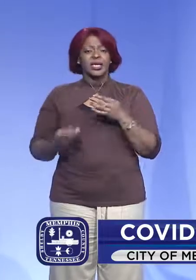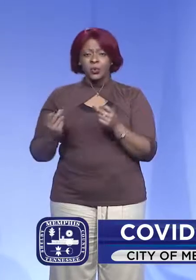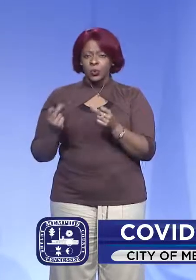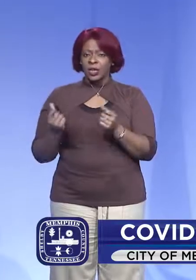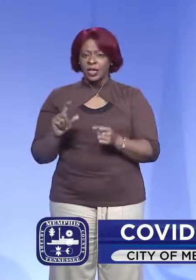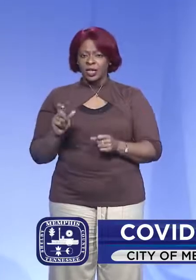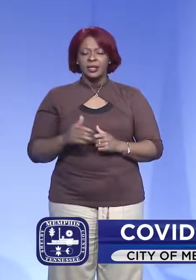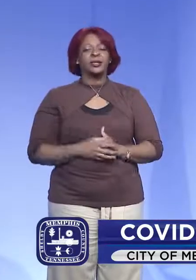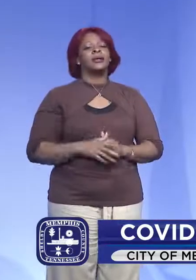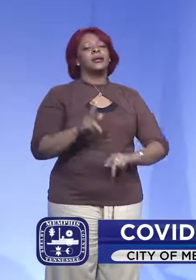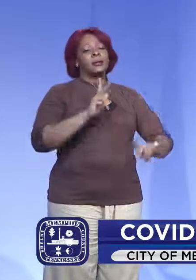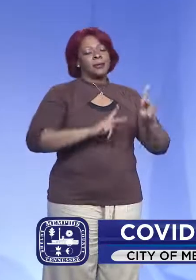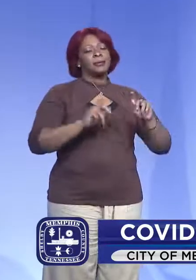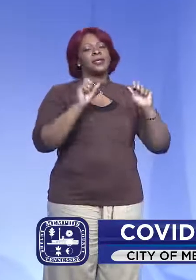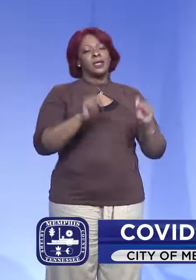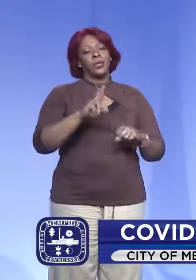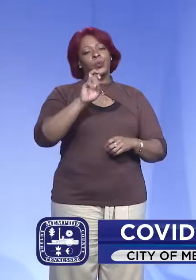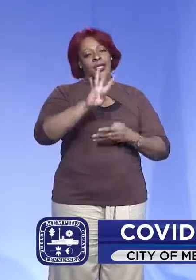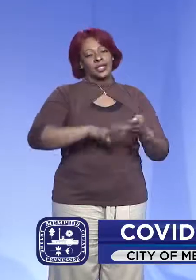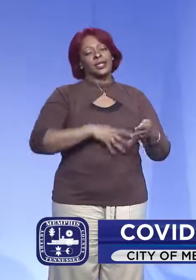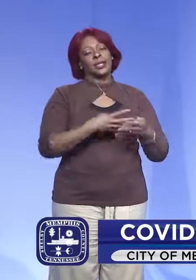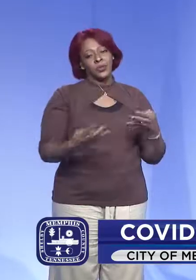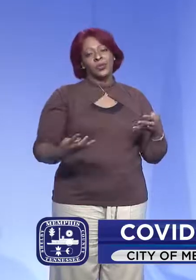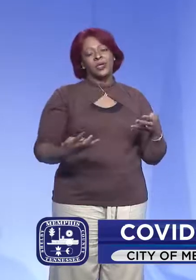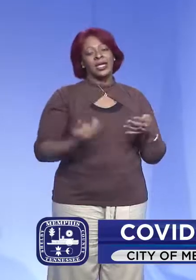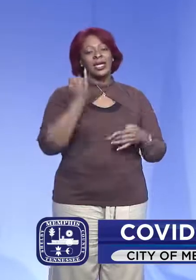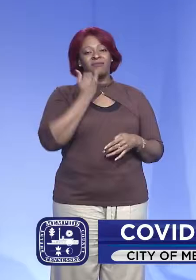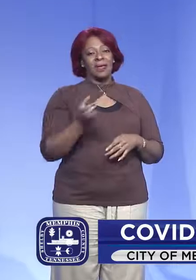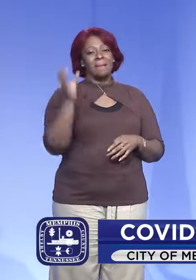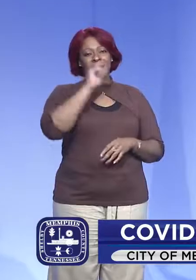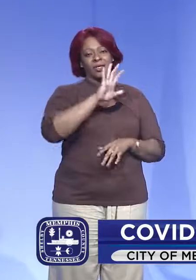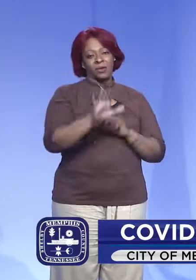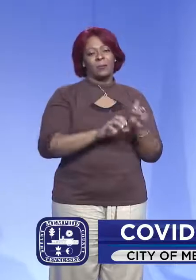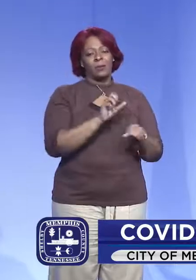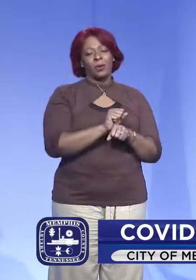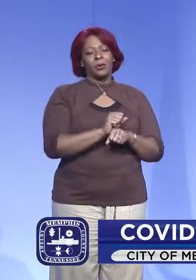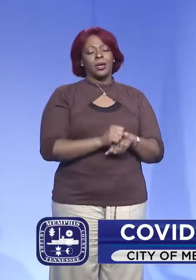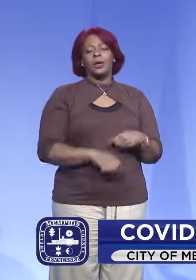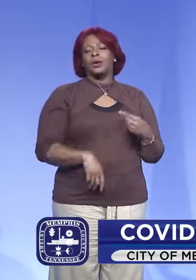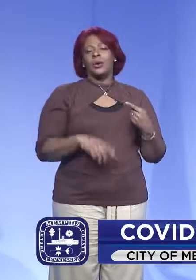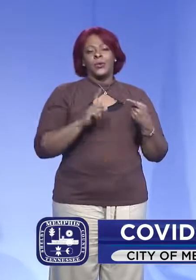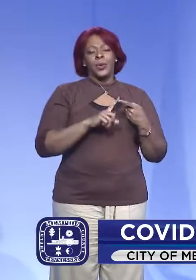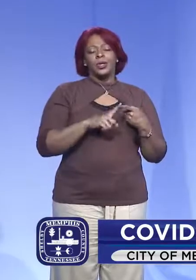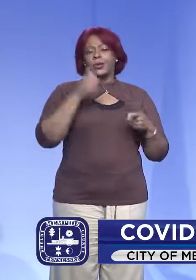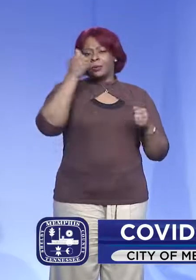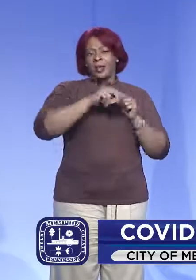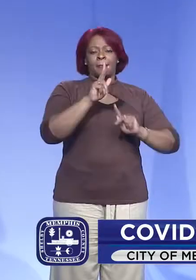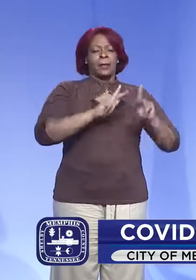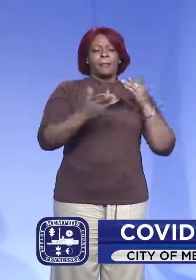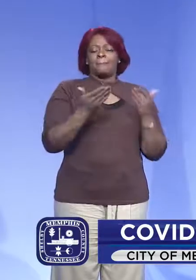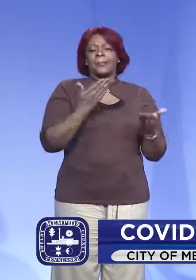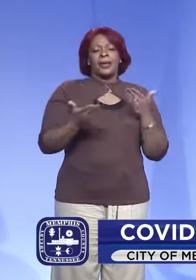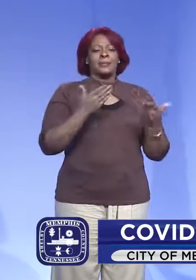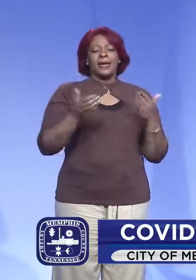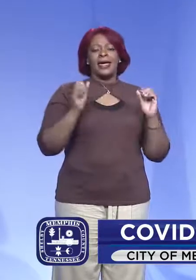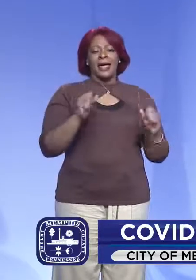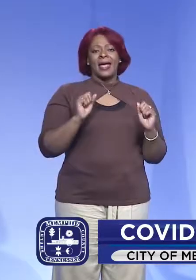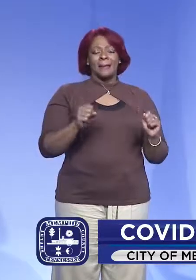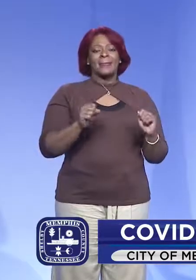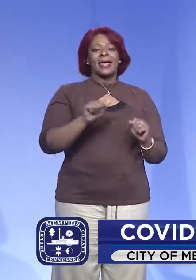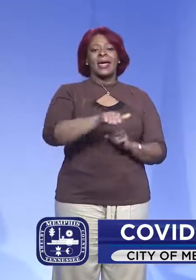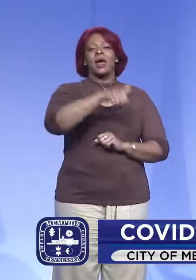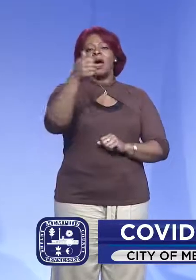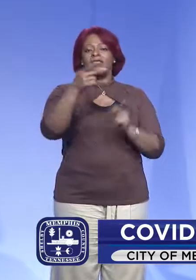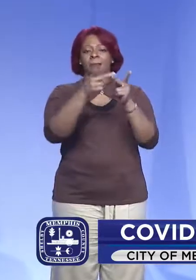quickly? People will be able to reschedule if they missed it. One, keep in mind, people may have been able to get it